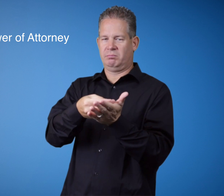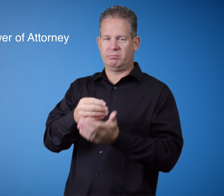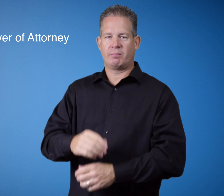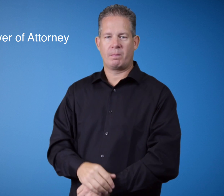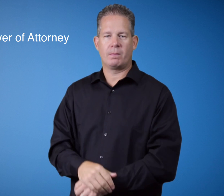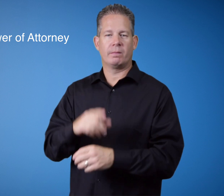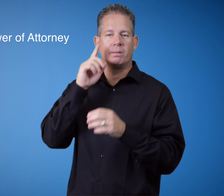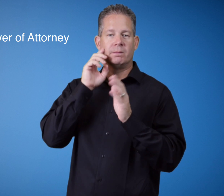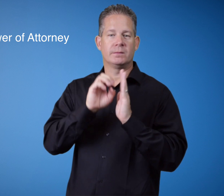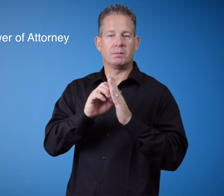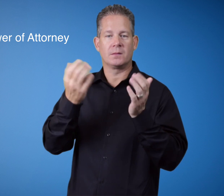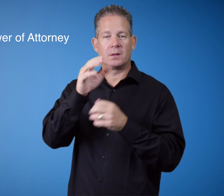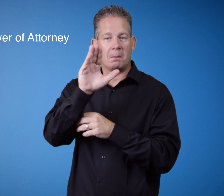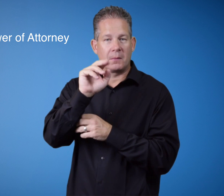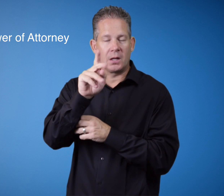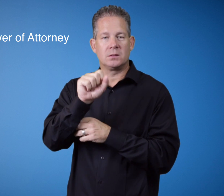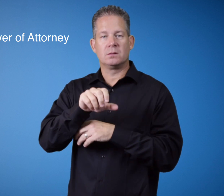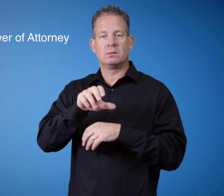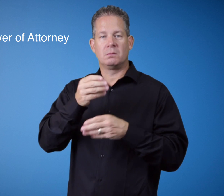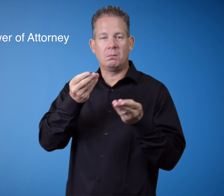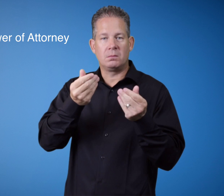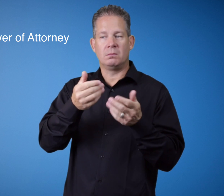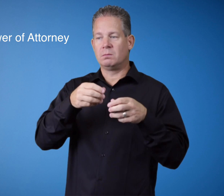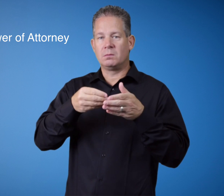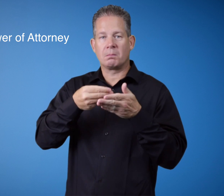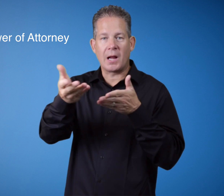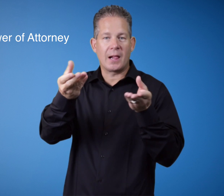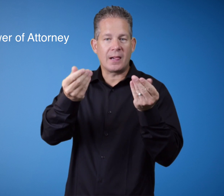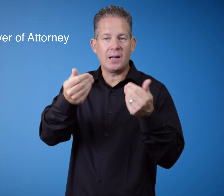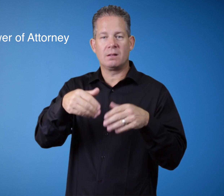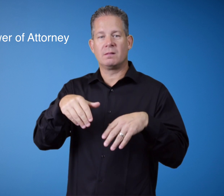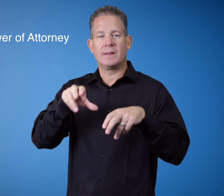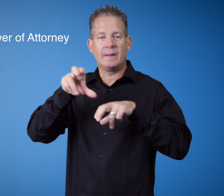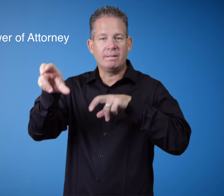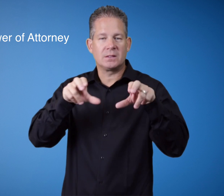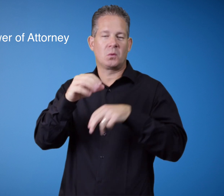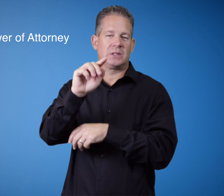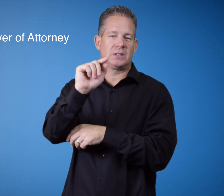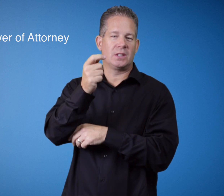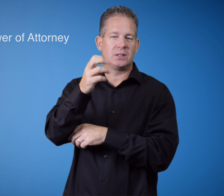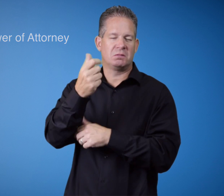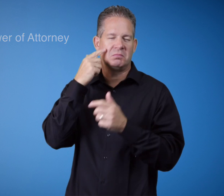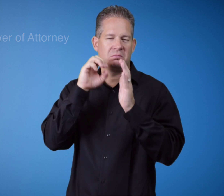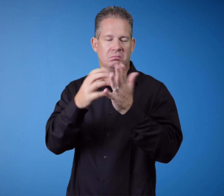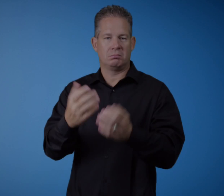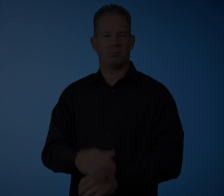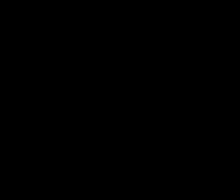you regarding money. An example could be at the bank, property, buying land, investment, or taxes.